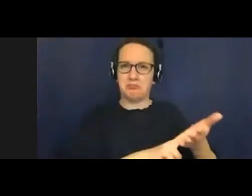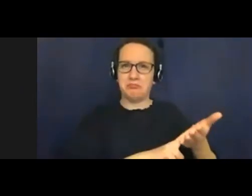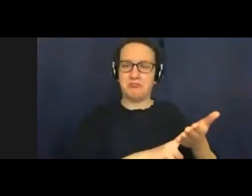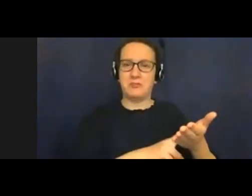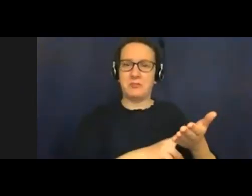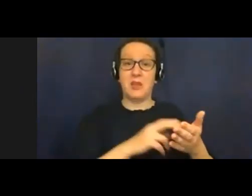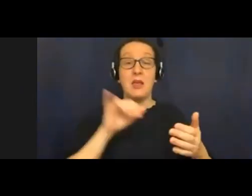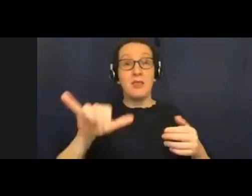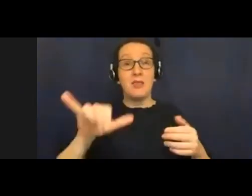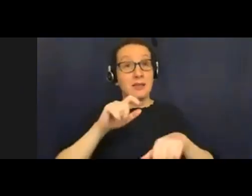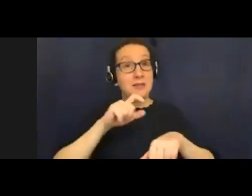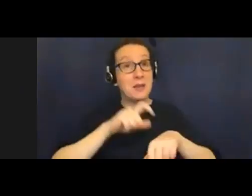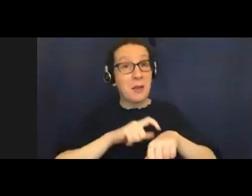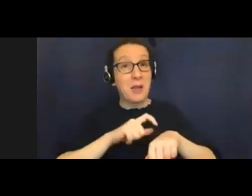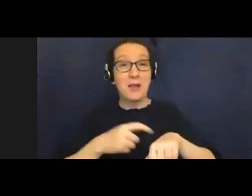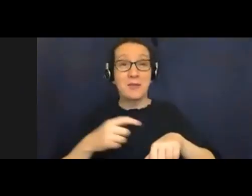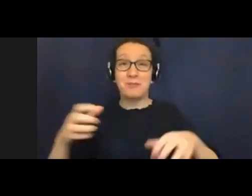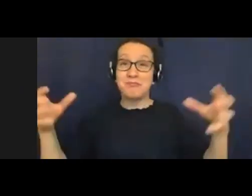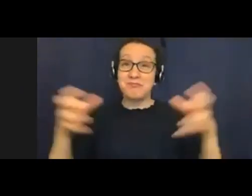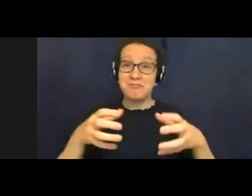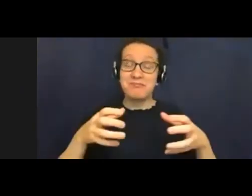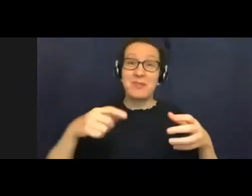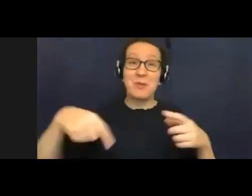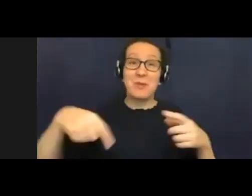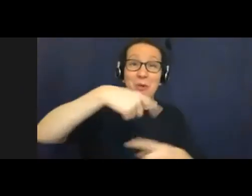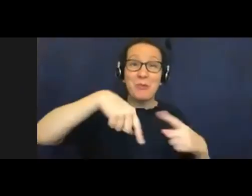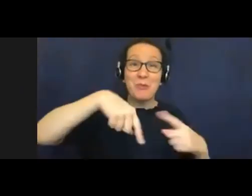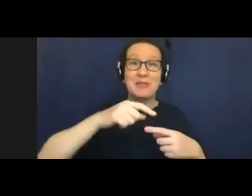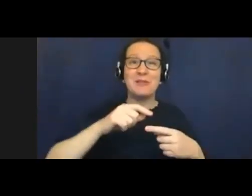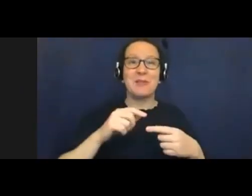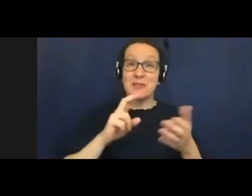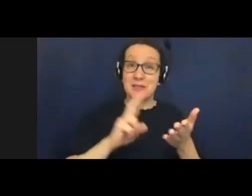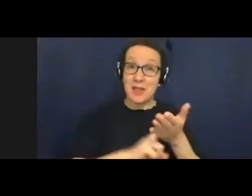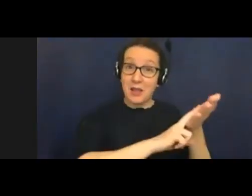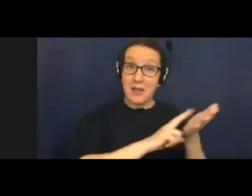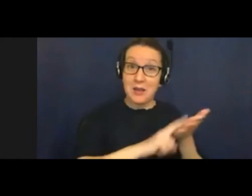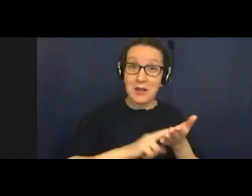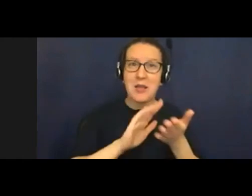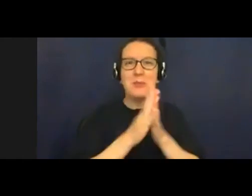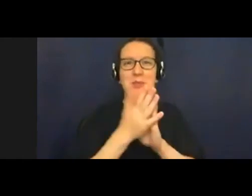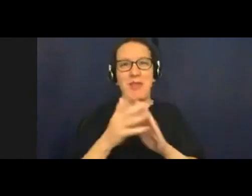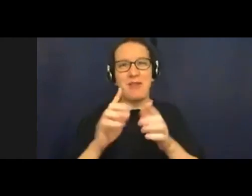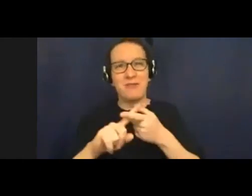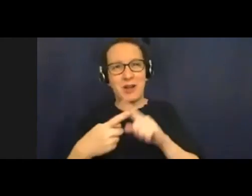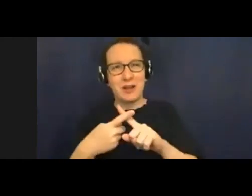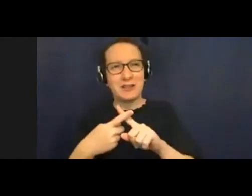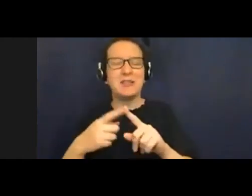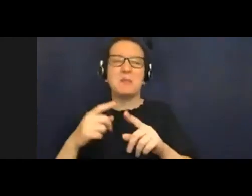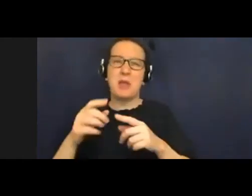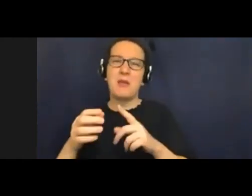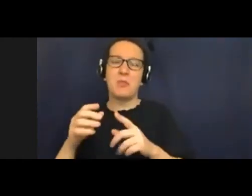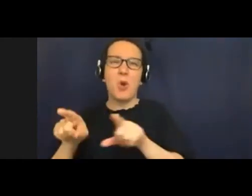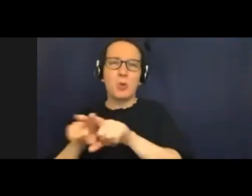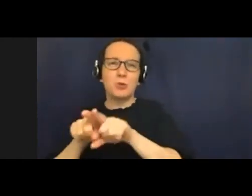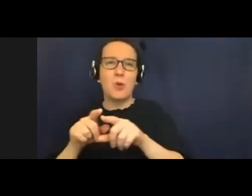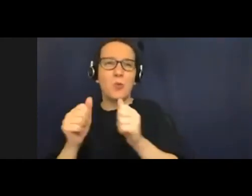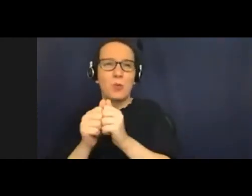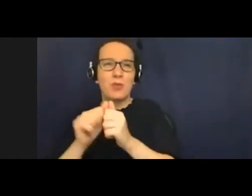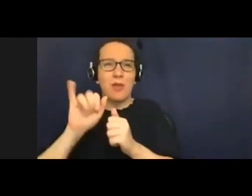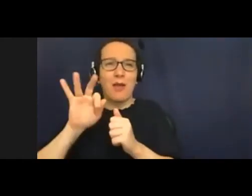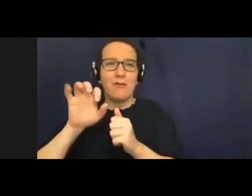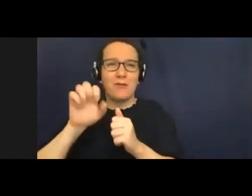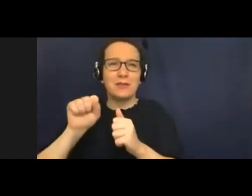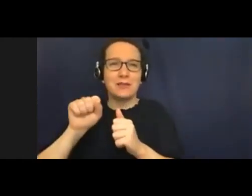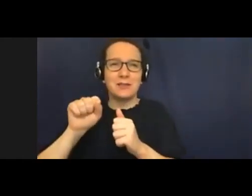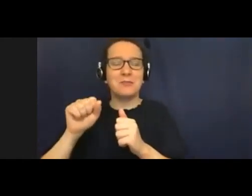became friends, Richard Sudriet, the former president of IFES, among other colleagues. So this is a topic on